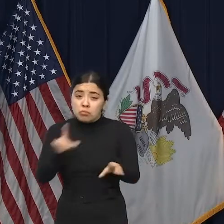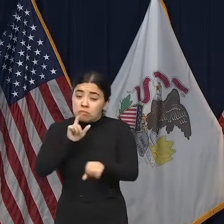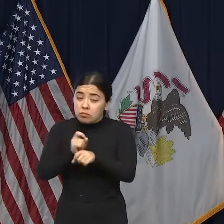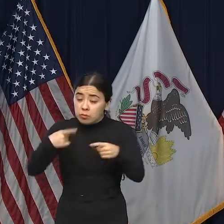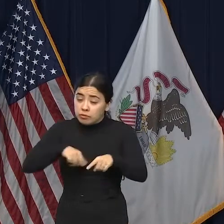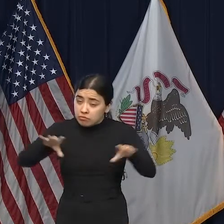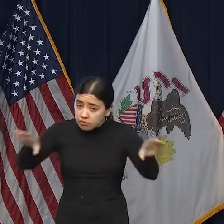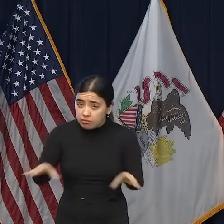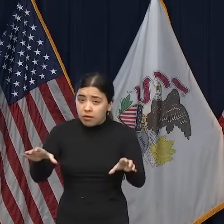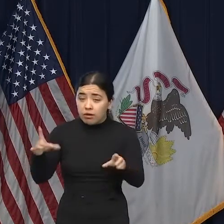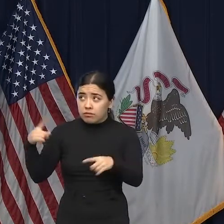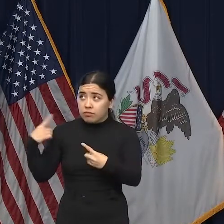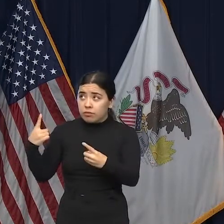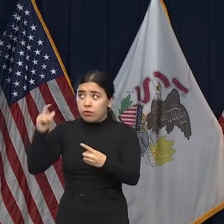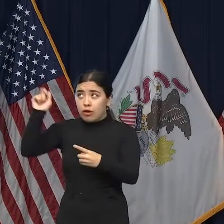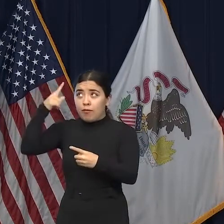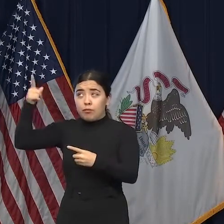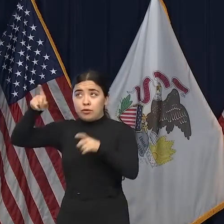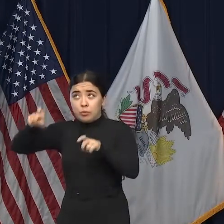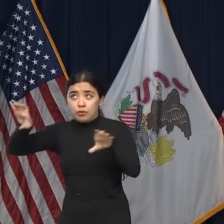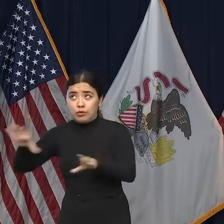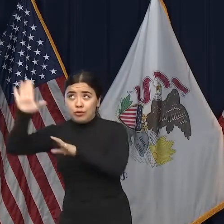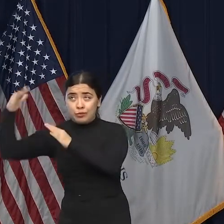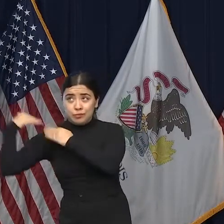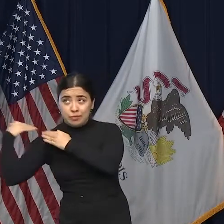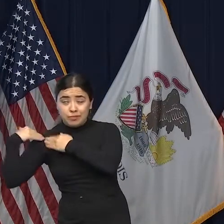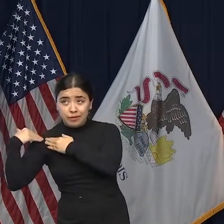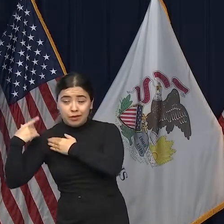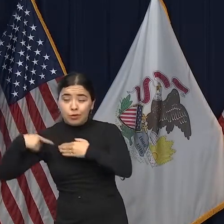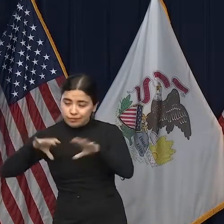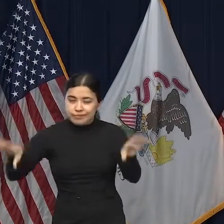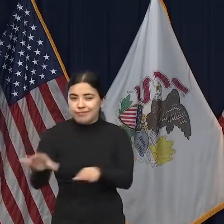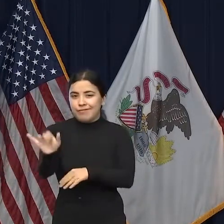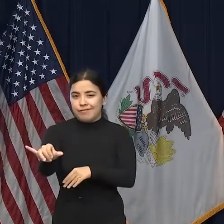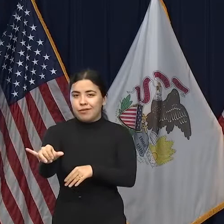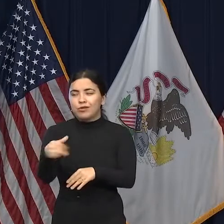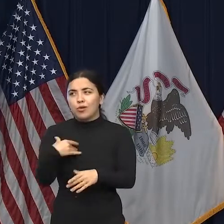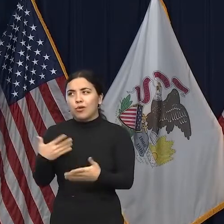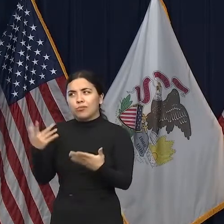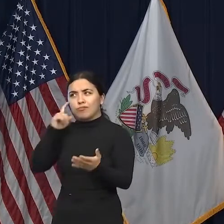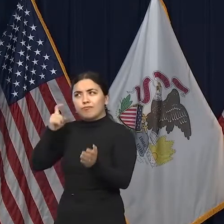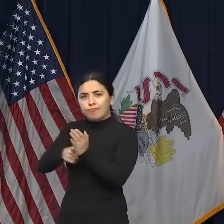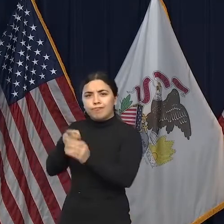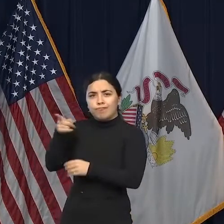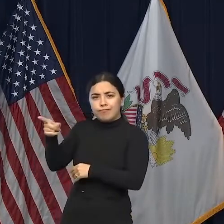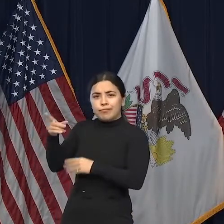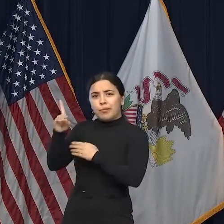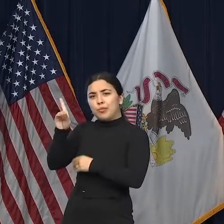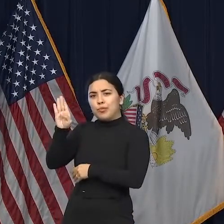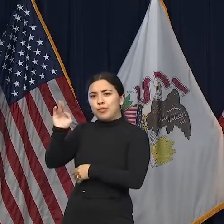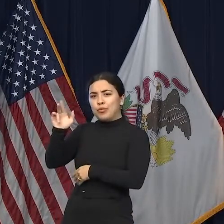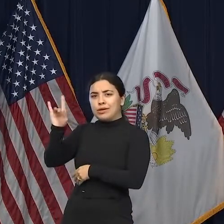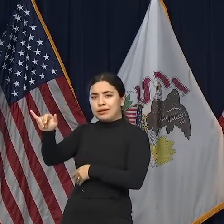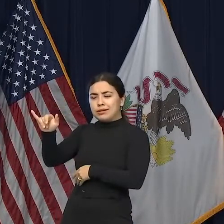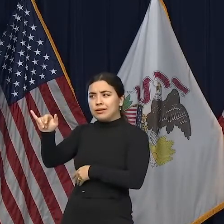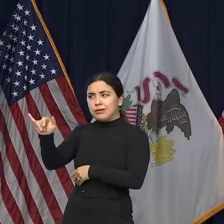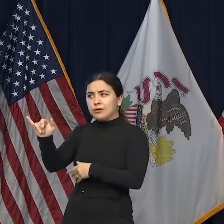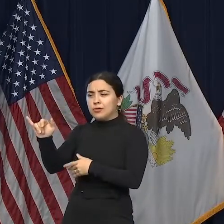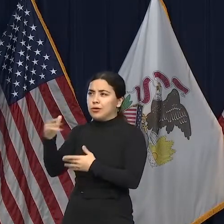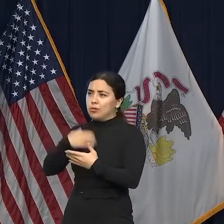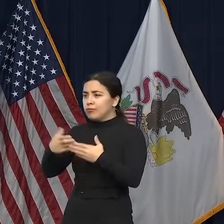wish Leader Brady all the best as he closes this chapter and steps into the next phase of his career.